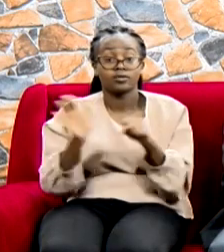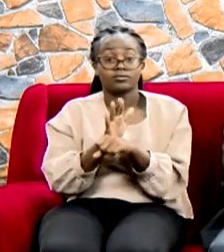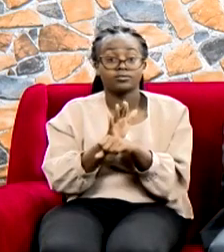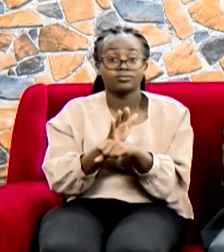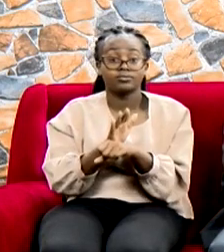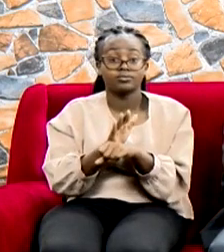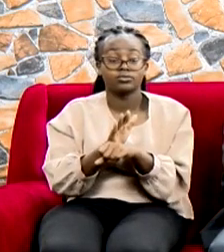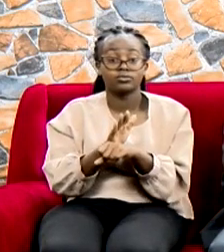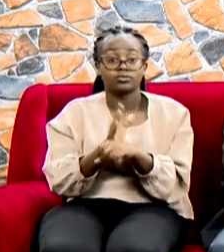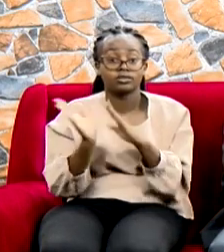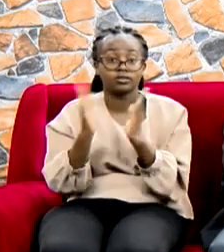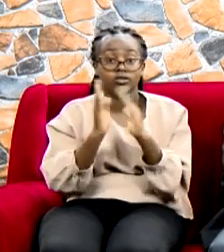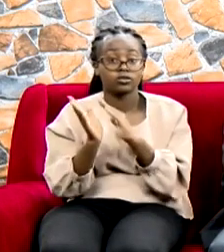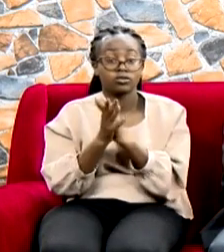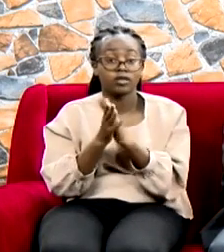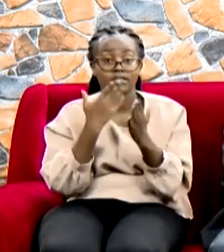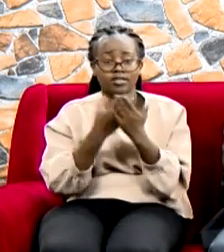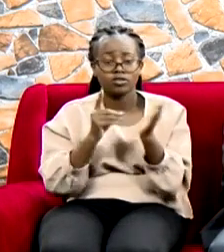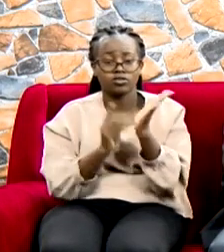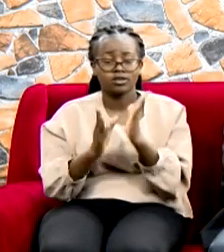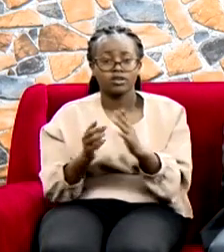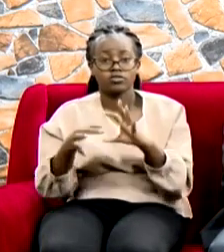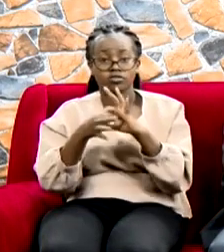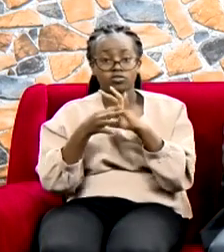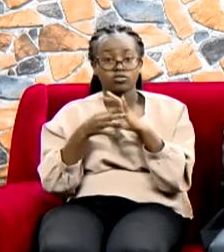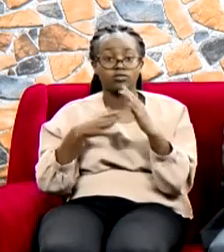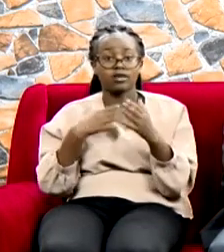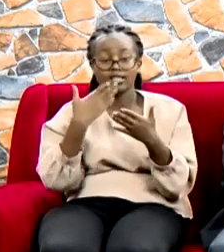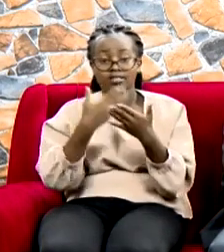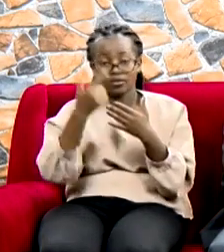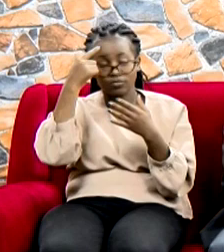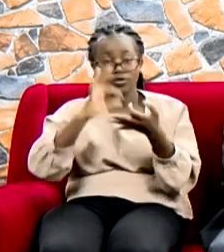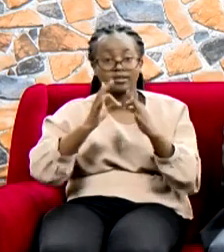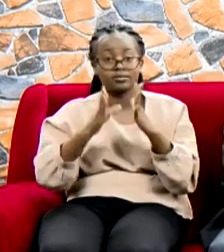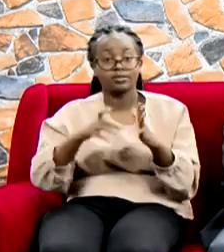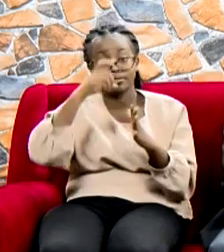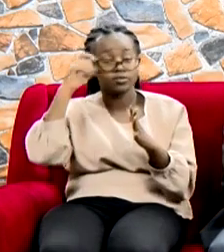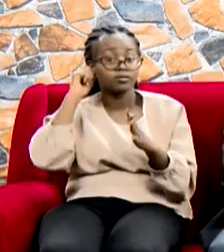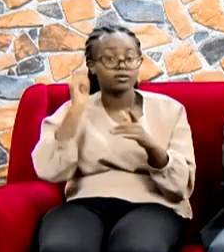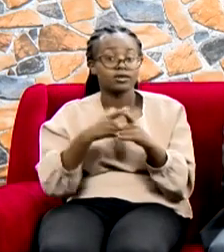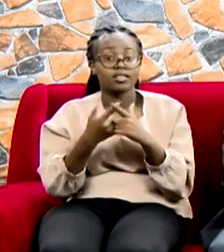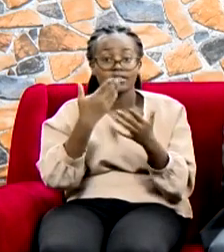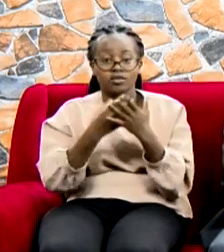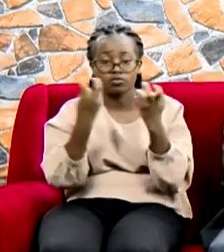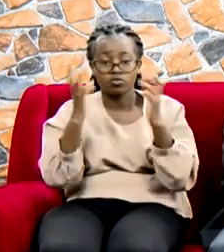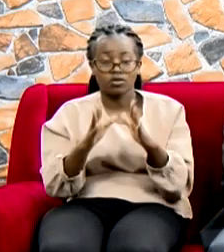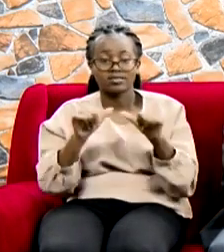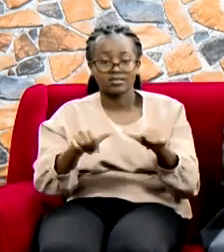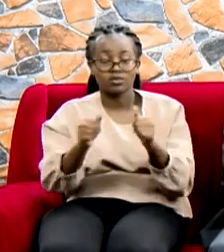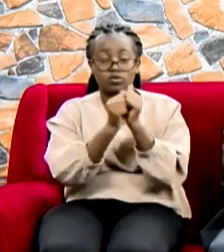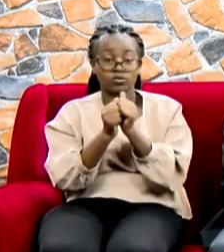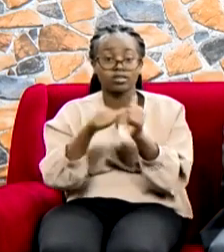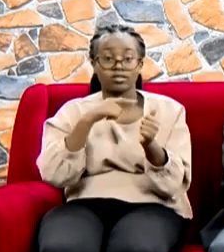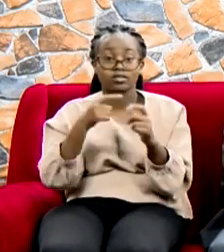the entire season. And thank you, Dr. for joining us. Thank you, Maureen, for interpretation. And thank you, viewers, for staying with